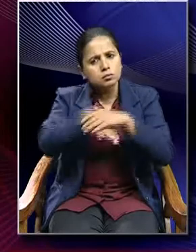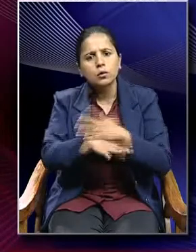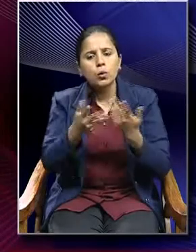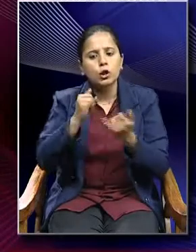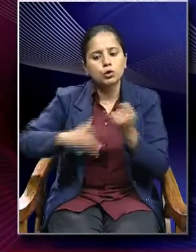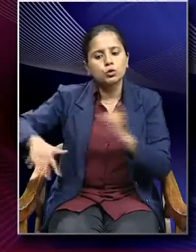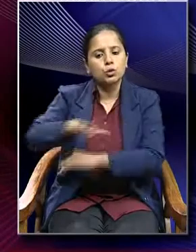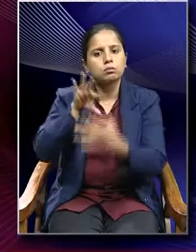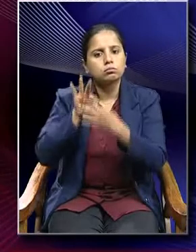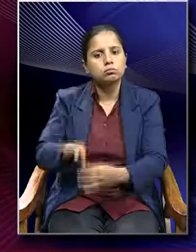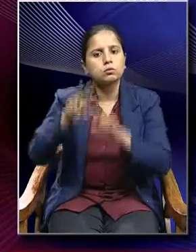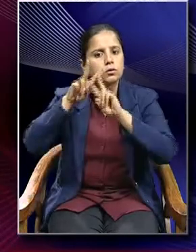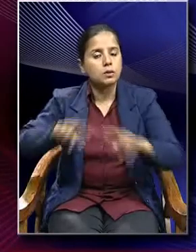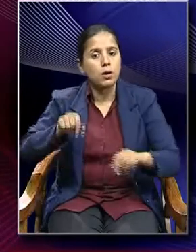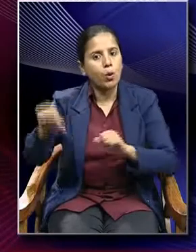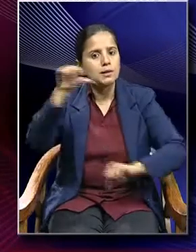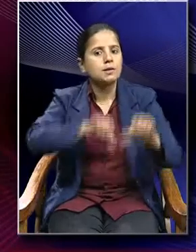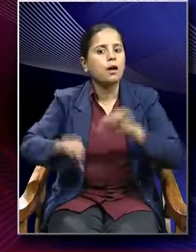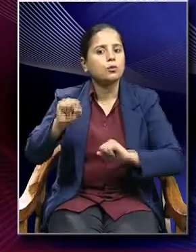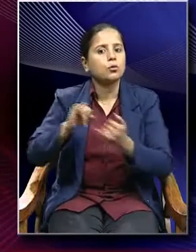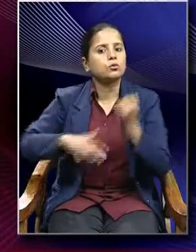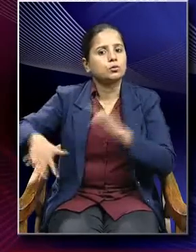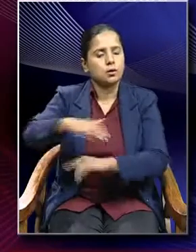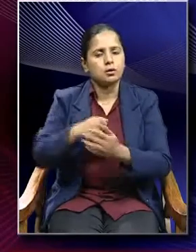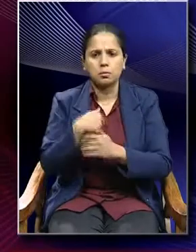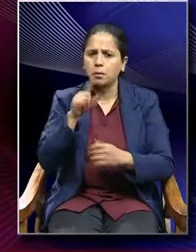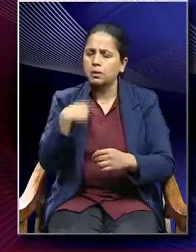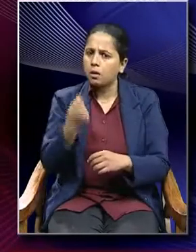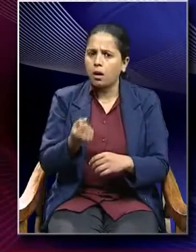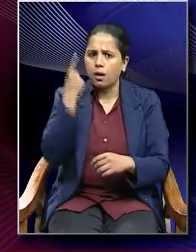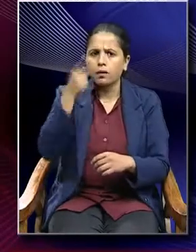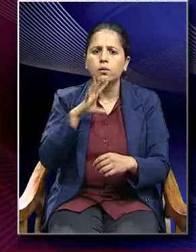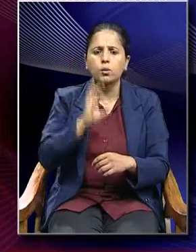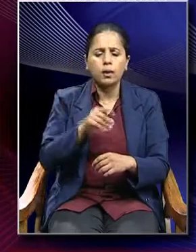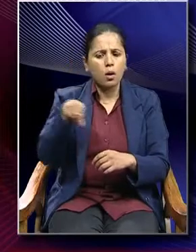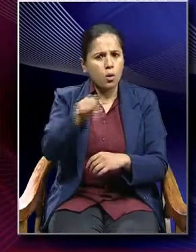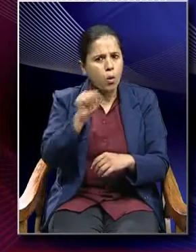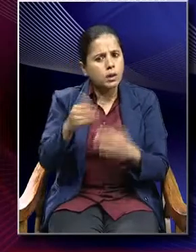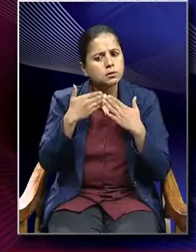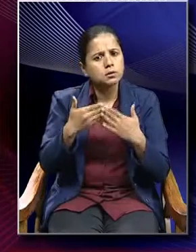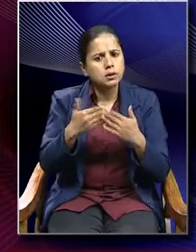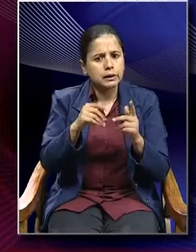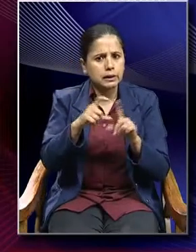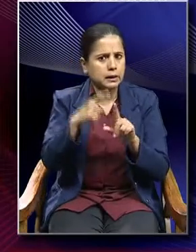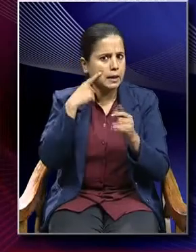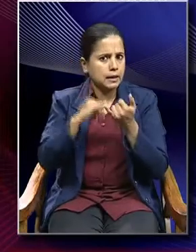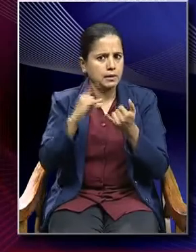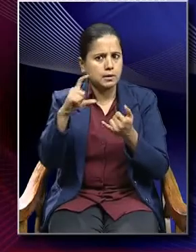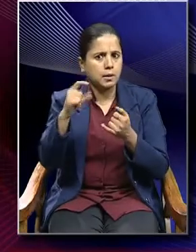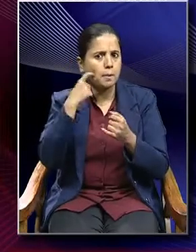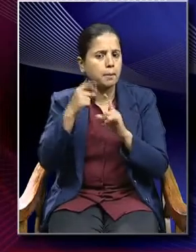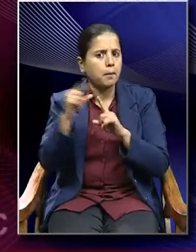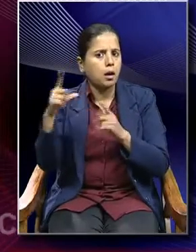the science of society. So we need to understand what is the discipline, how it is related to other social